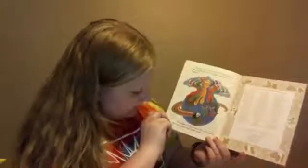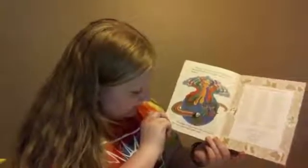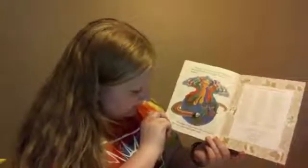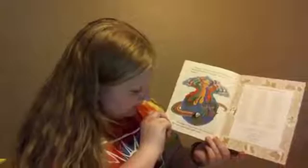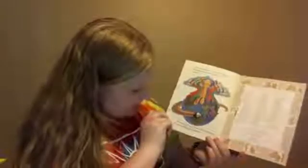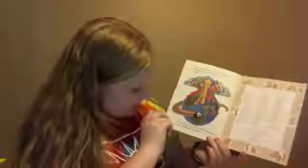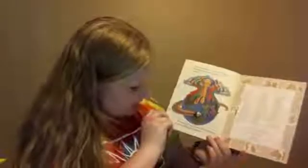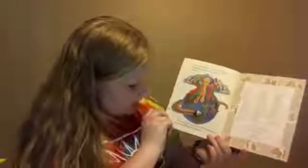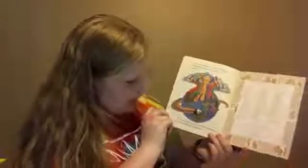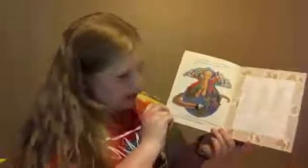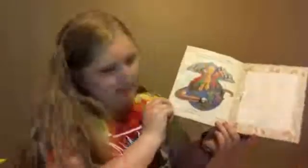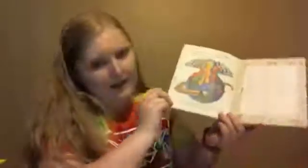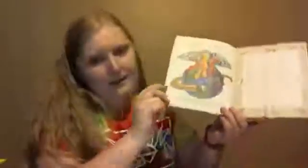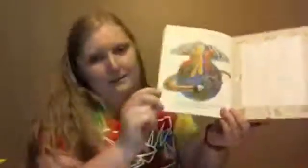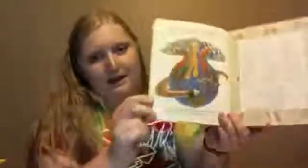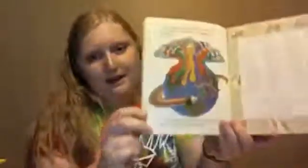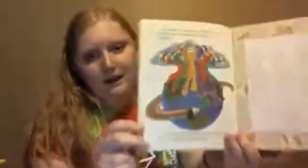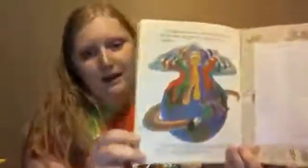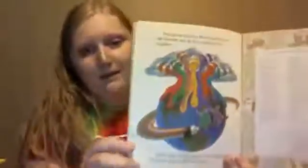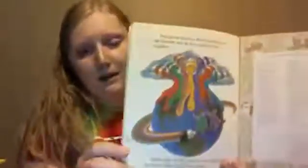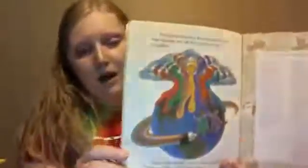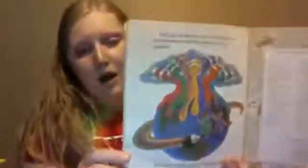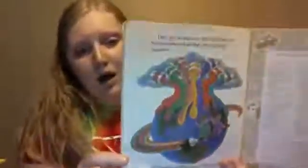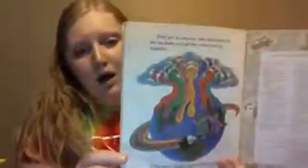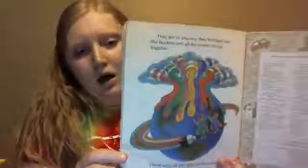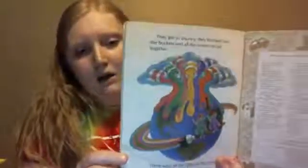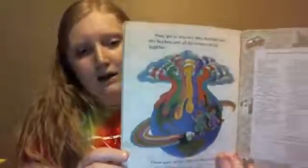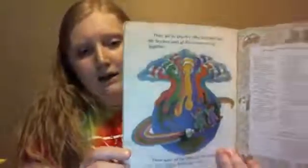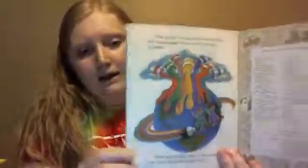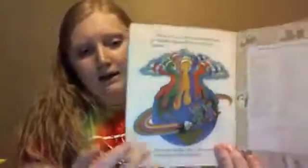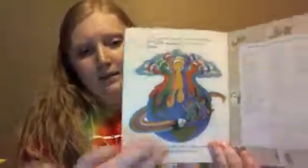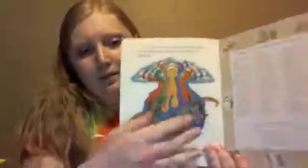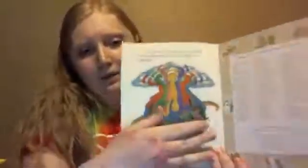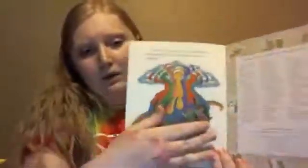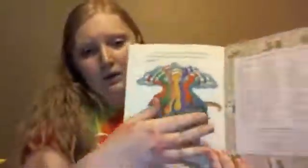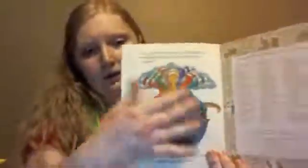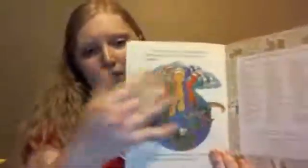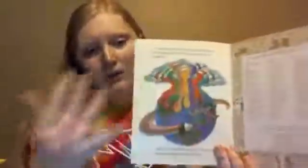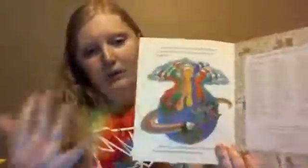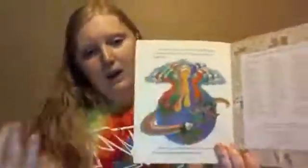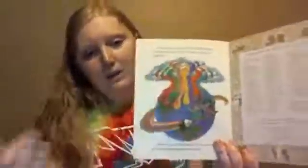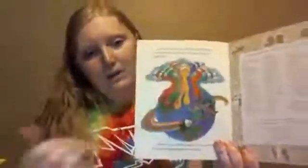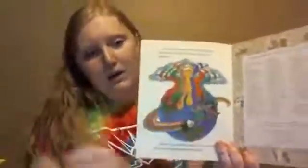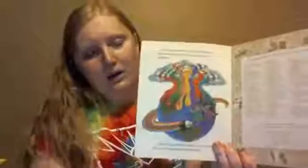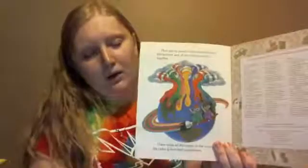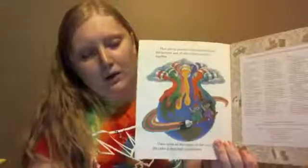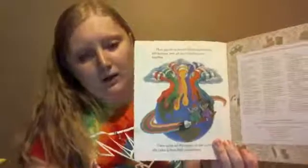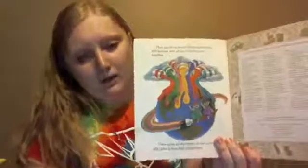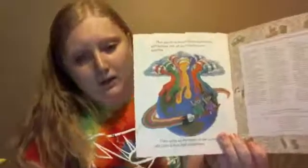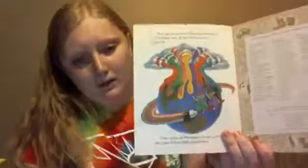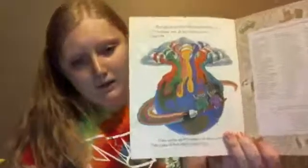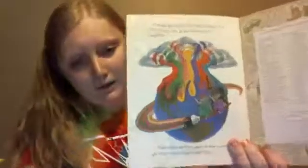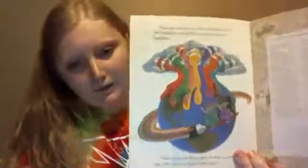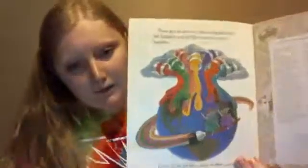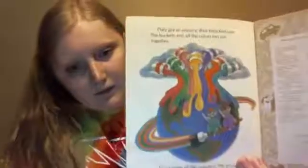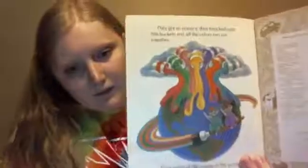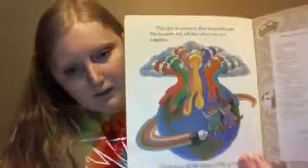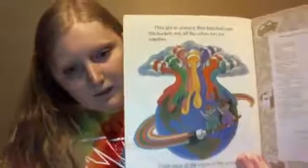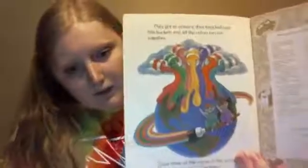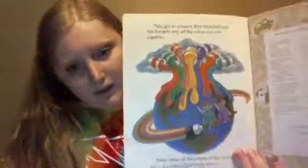world, and the color kittens had made them. Look at the beautiful rainbow. Look at